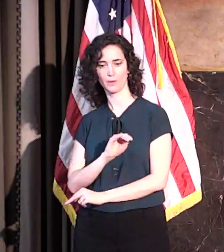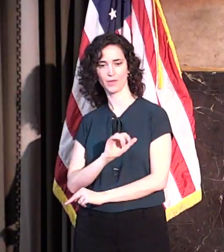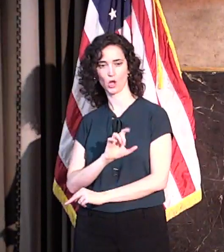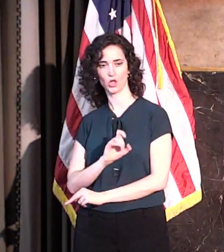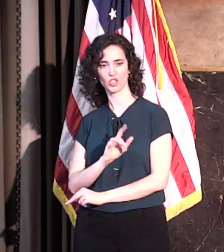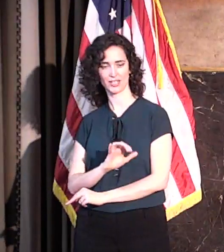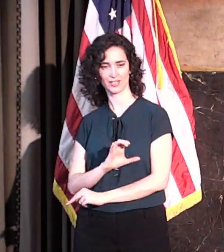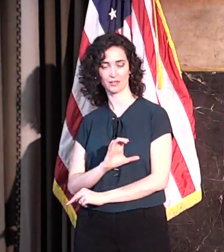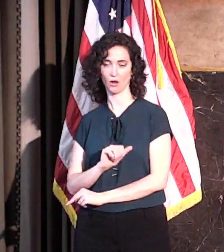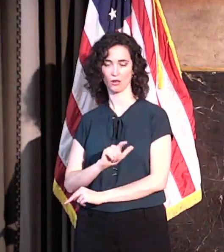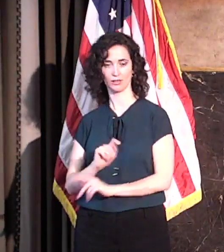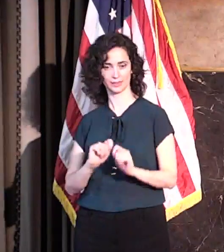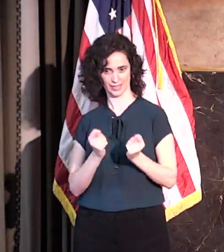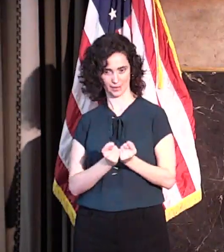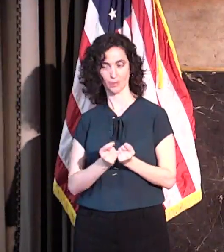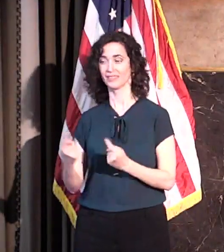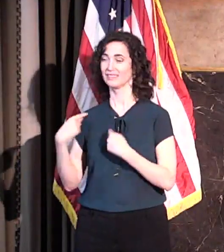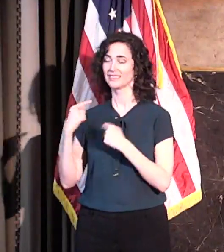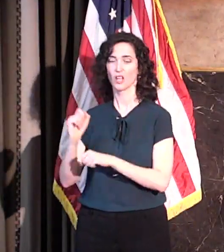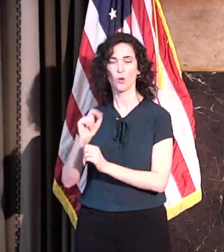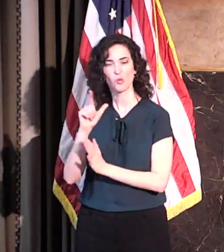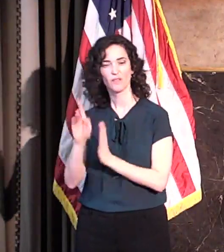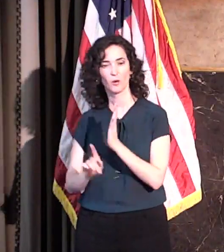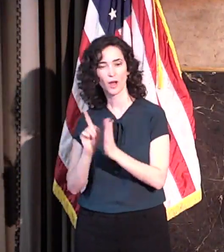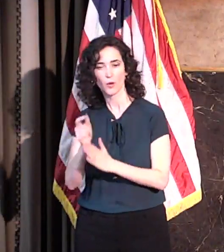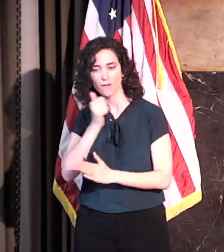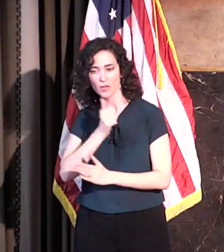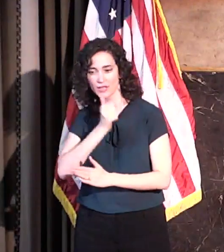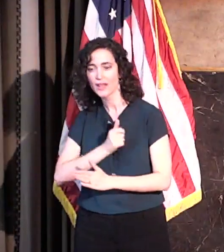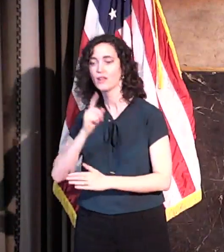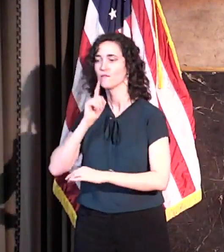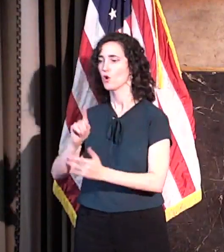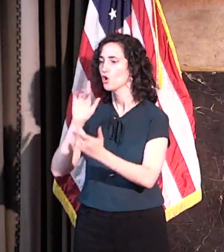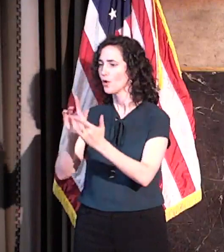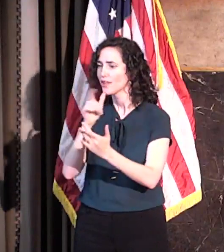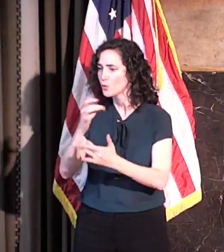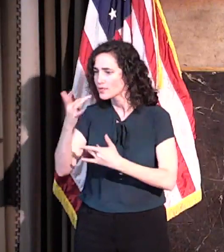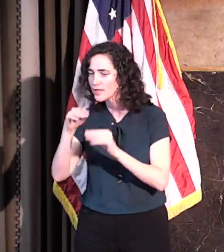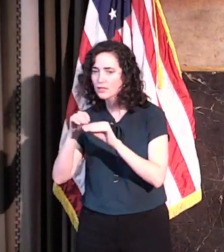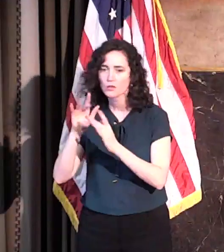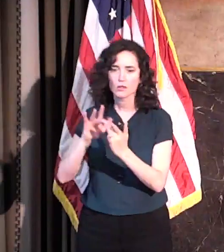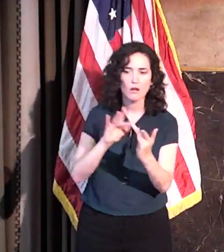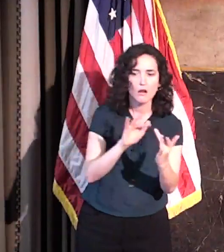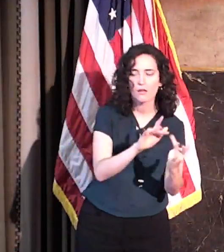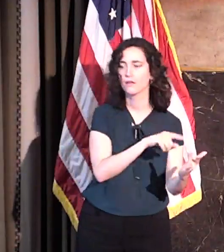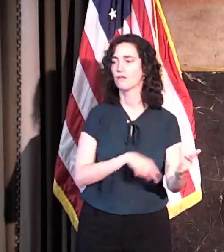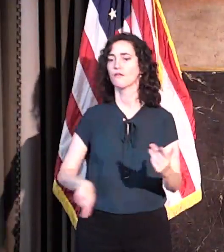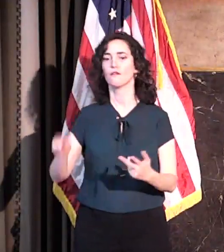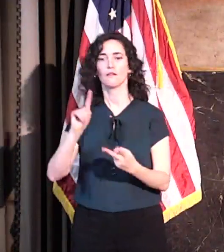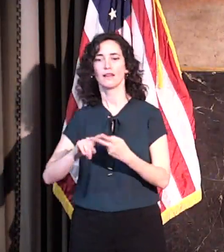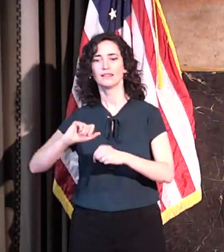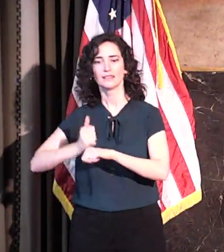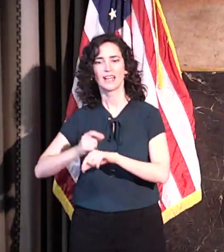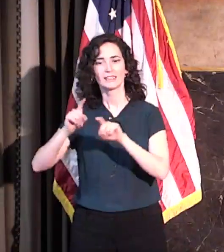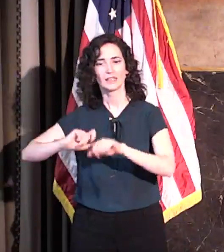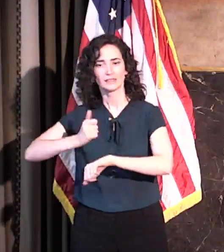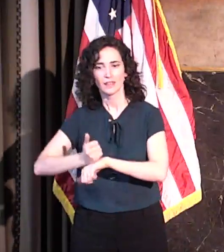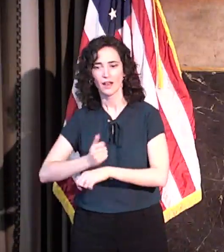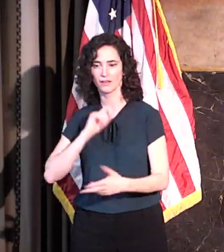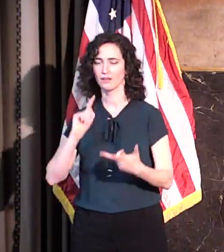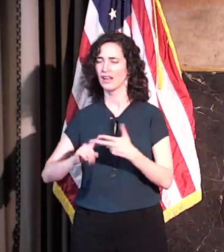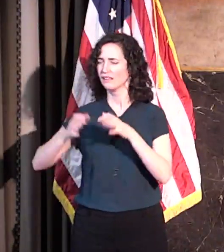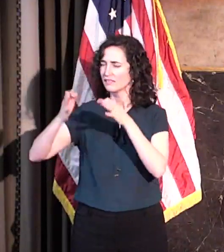to set up robust testing sites, to collect data that we use to make our decisions. The public health